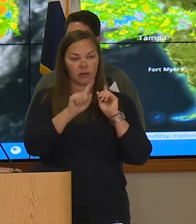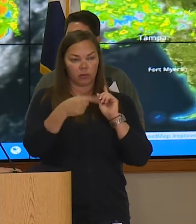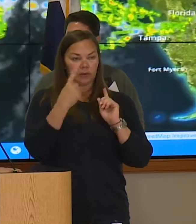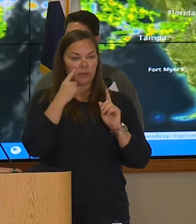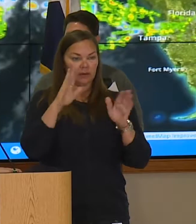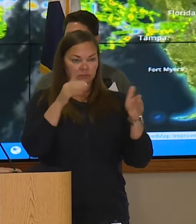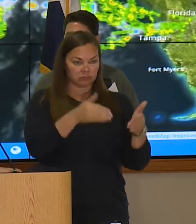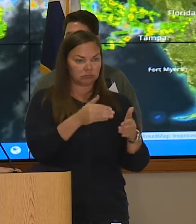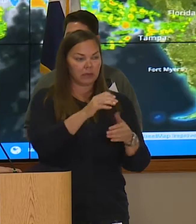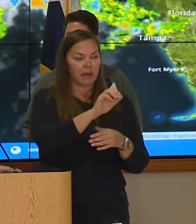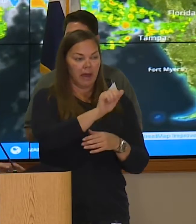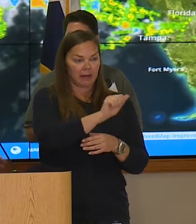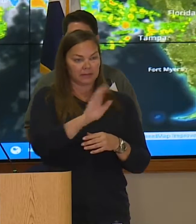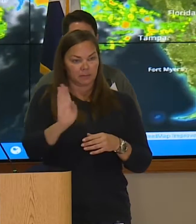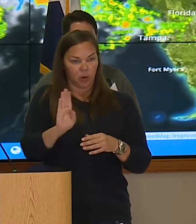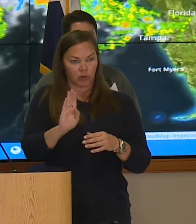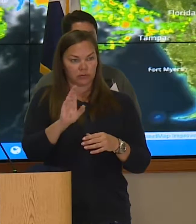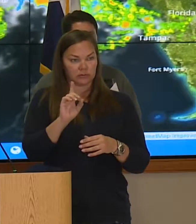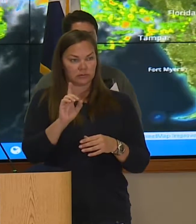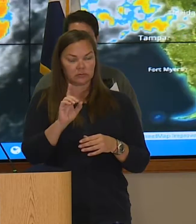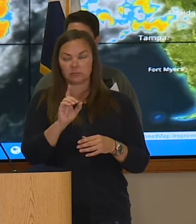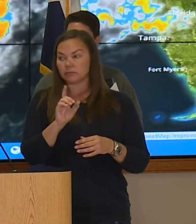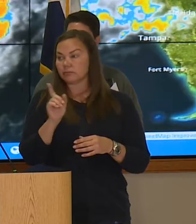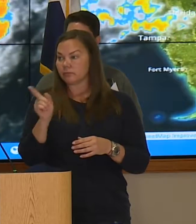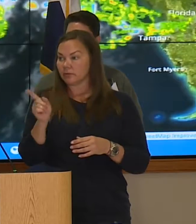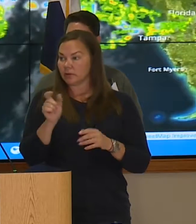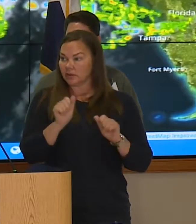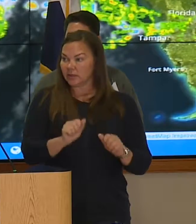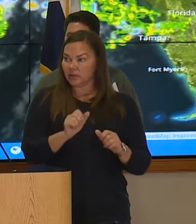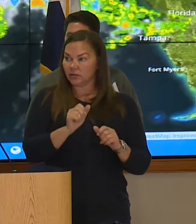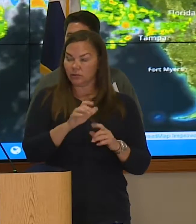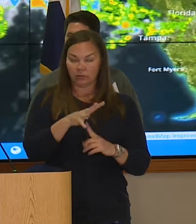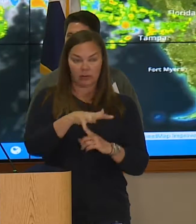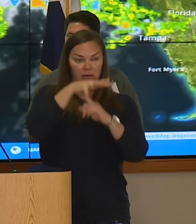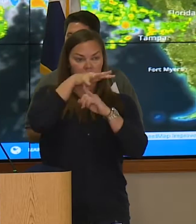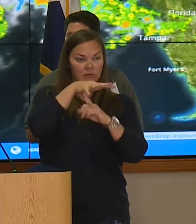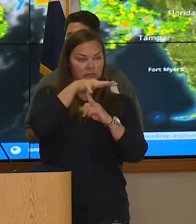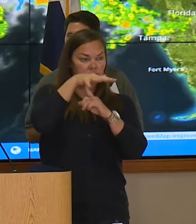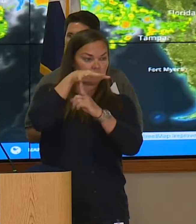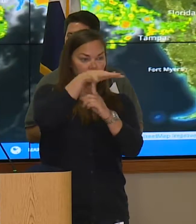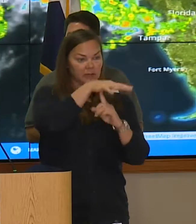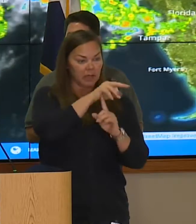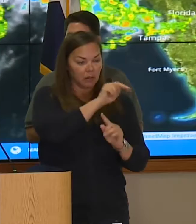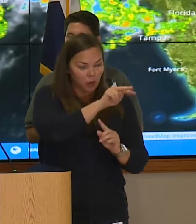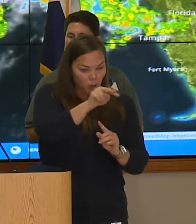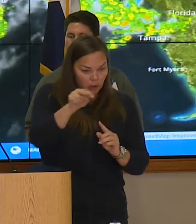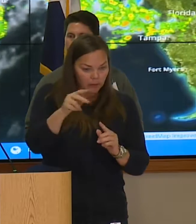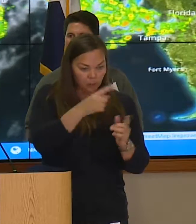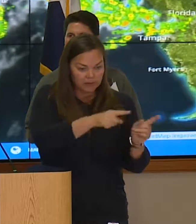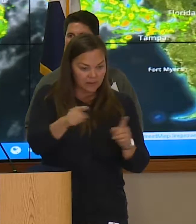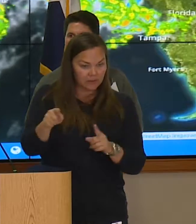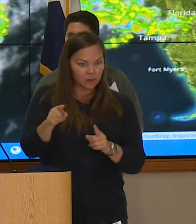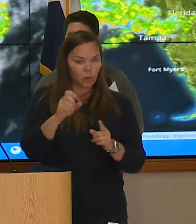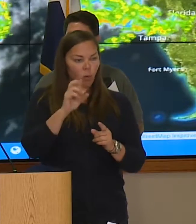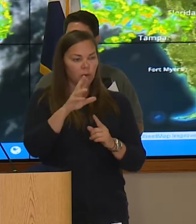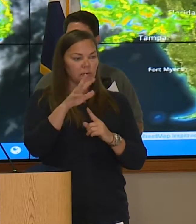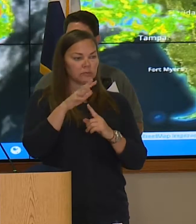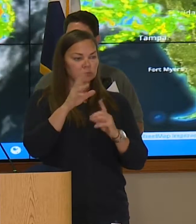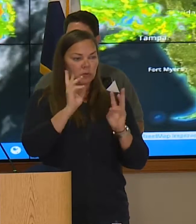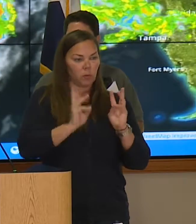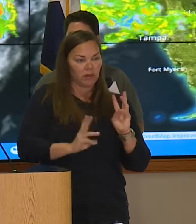Addicks and Barker, yes. Are you able to get up in the air to do aerial surveys of this? Is it another too rough to do that,